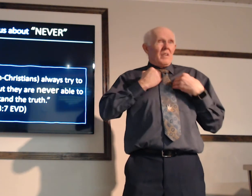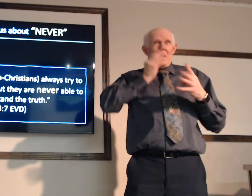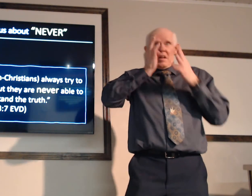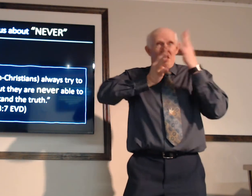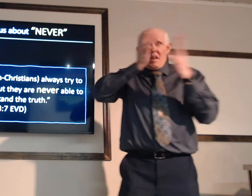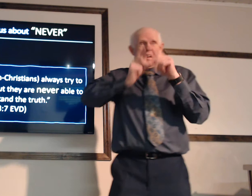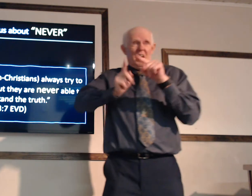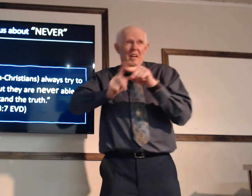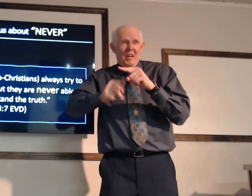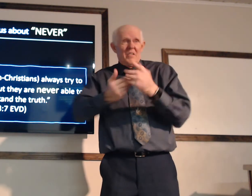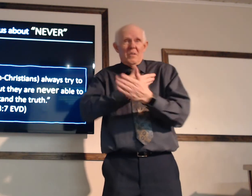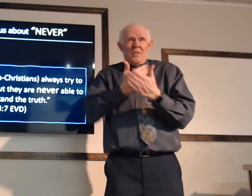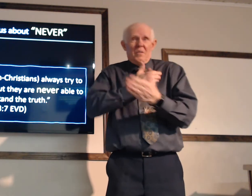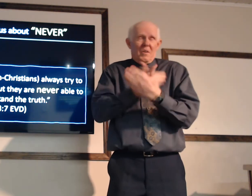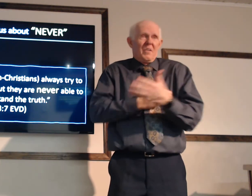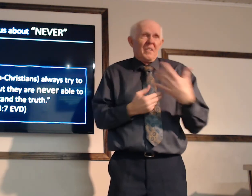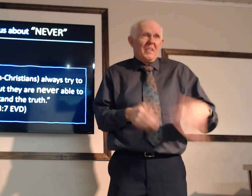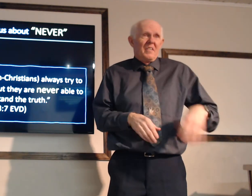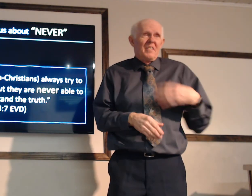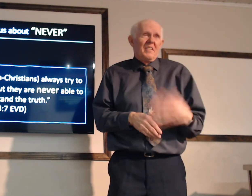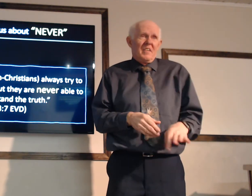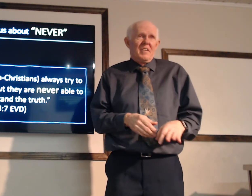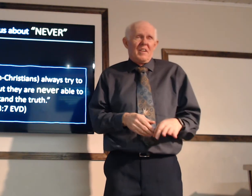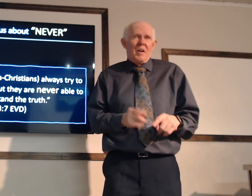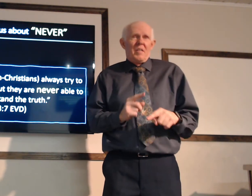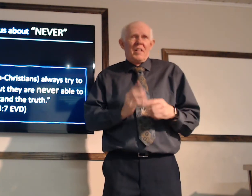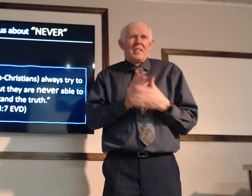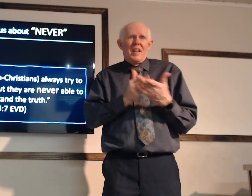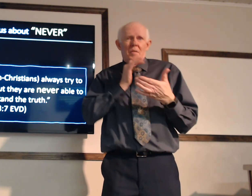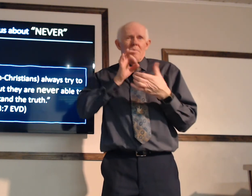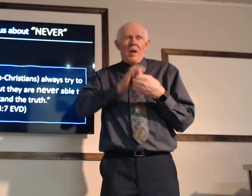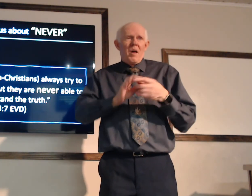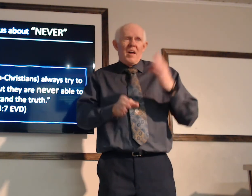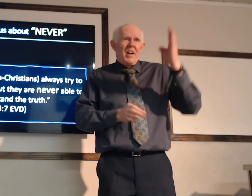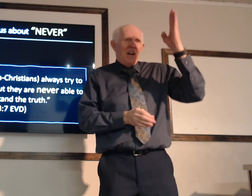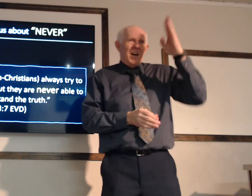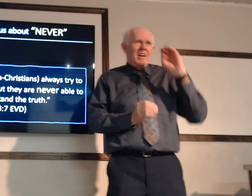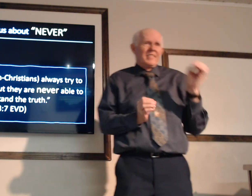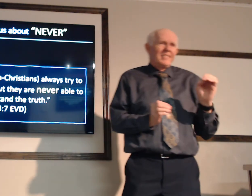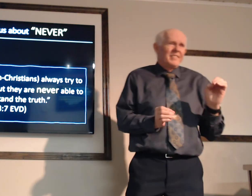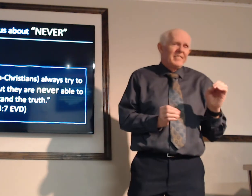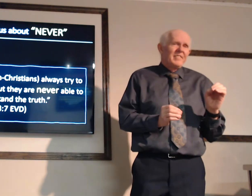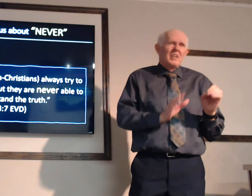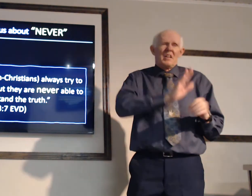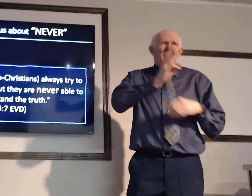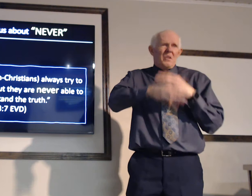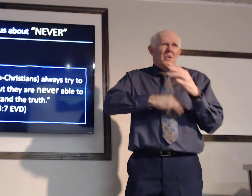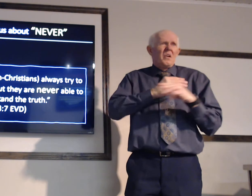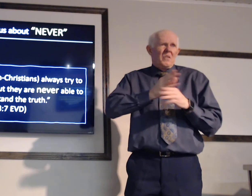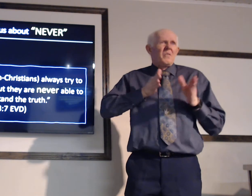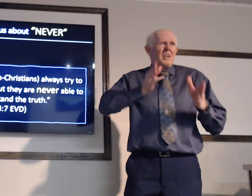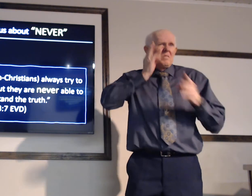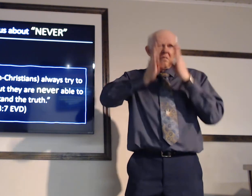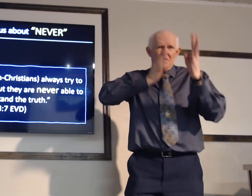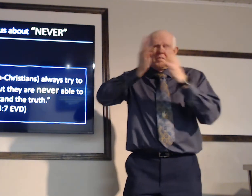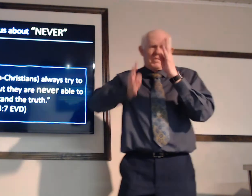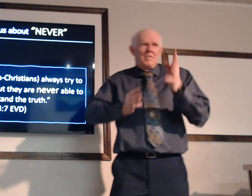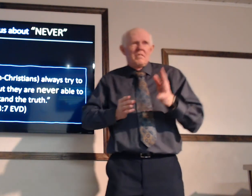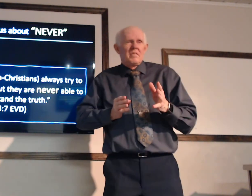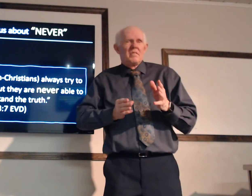Many in the world invent things, or many different new things, and some don't belong to God. Some belong to the world,